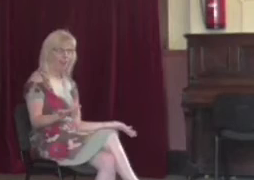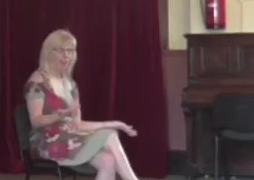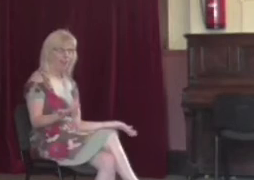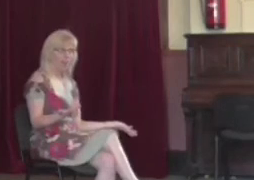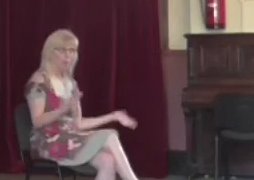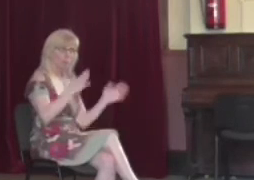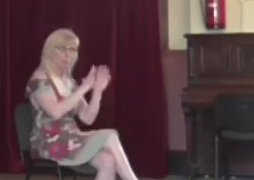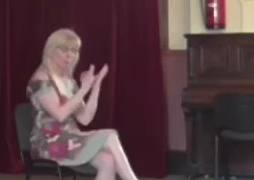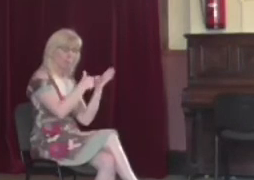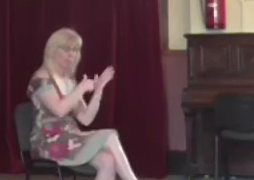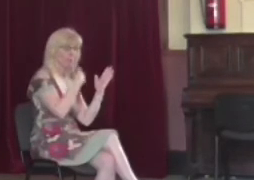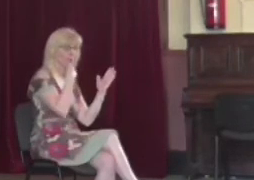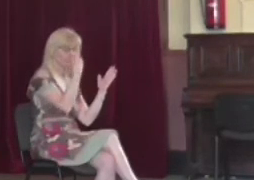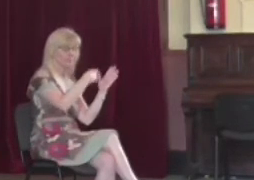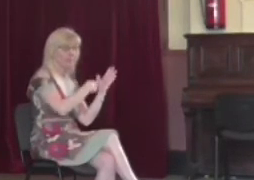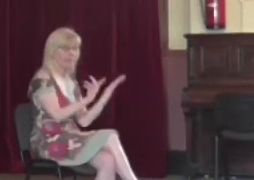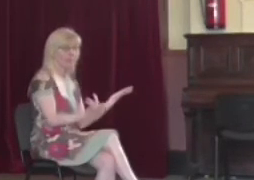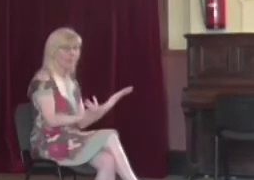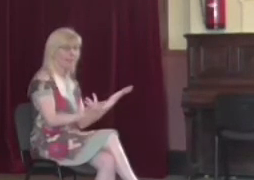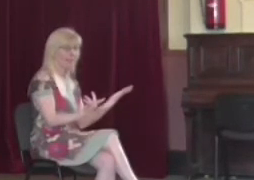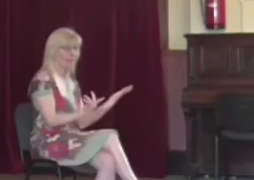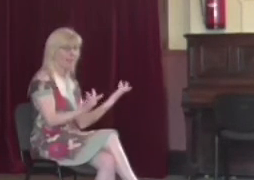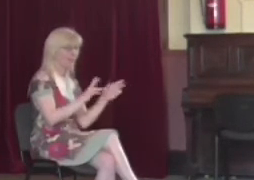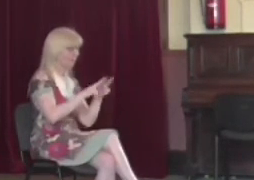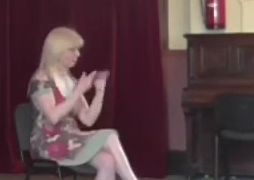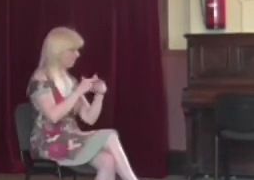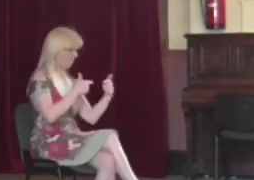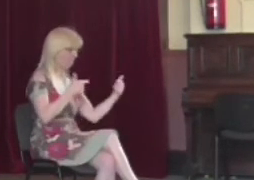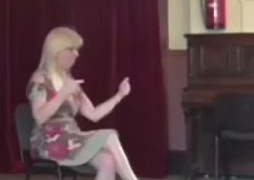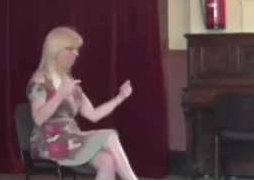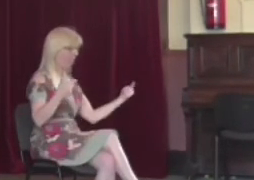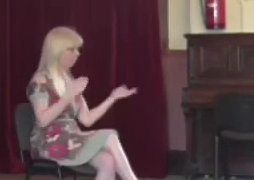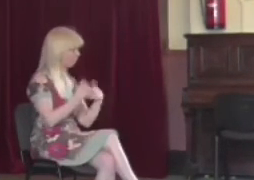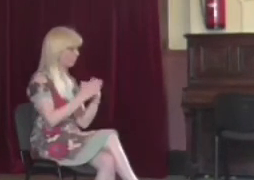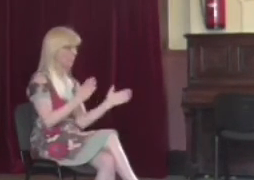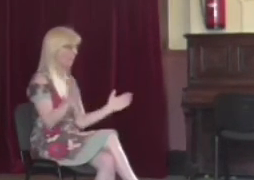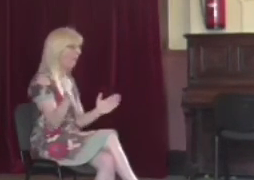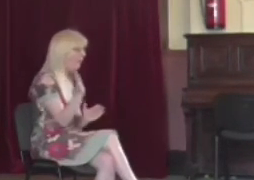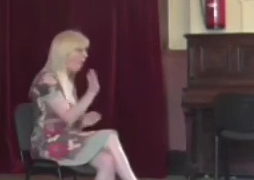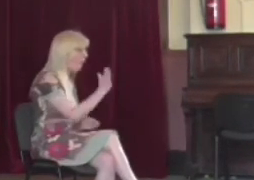Each and every one of us. You don't need a leader's permission to do that. You don't need to